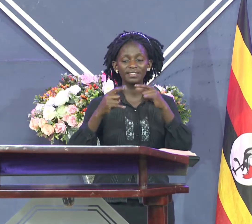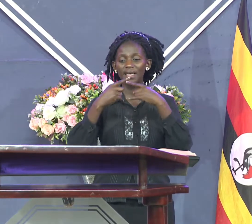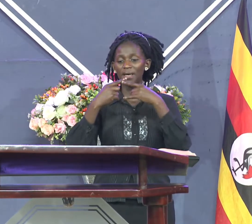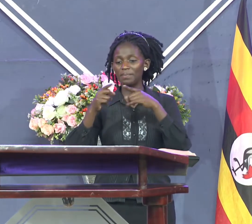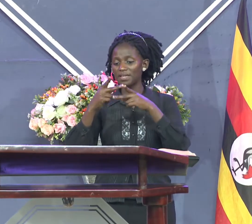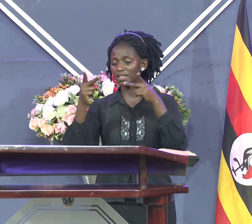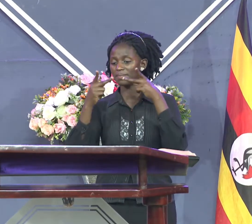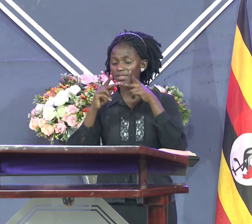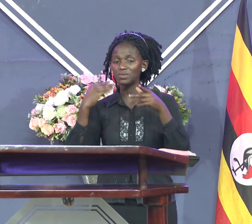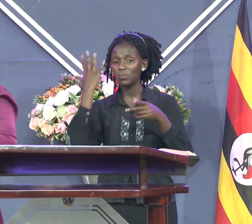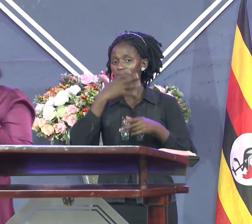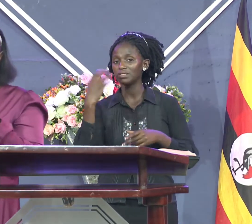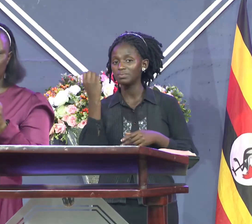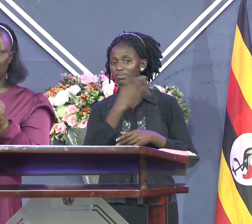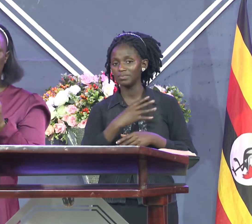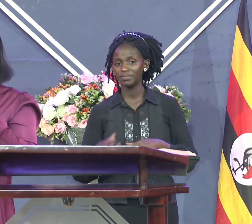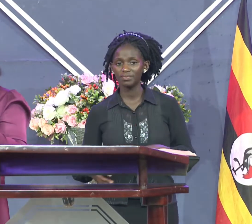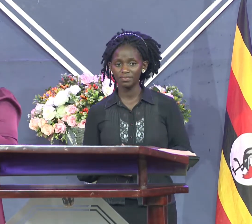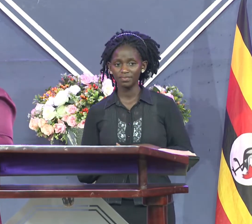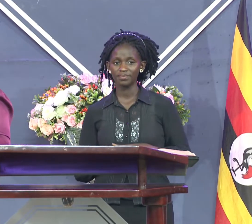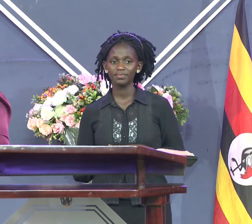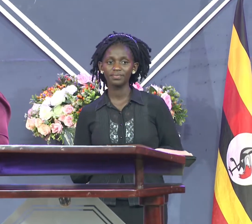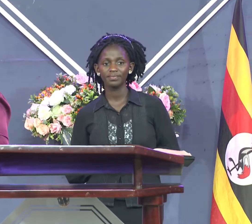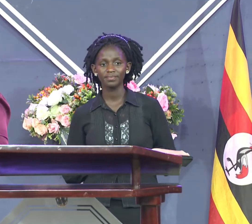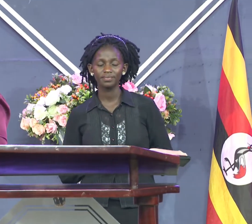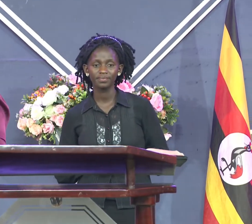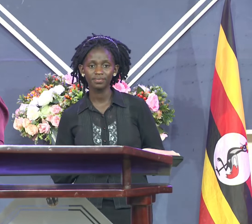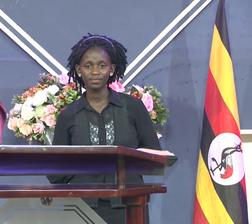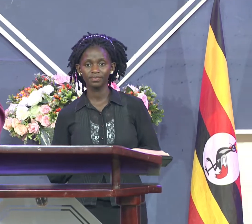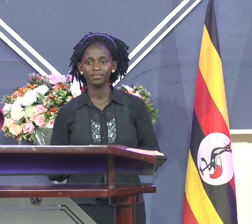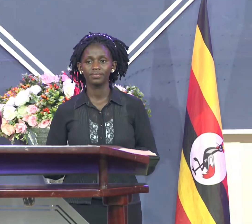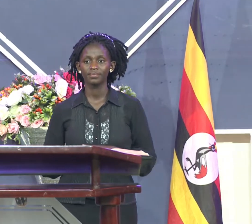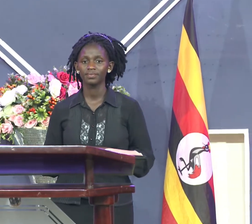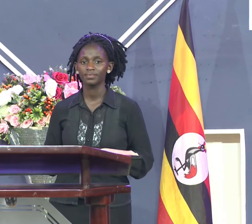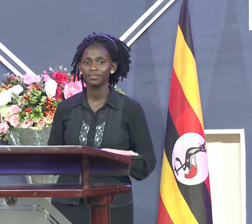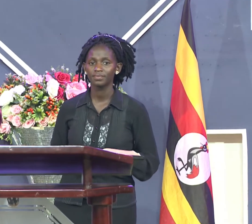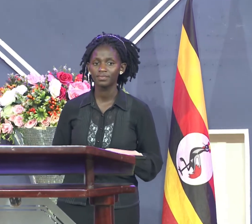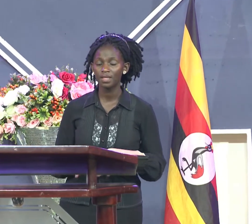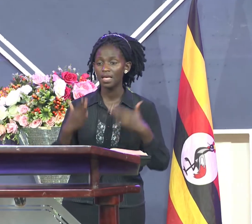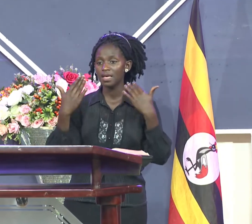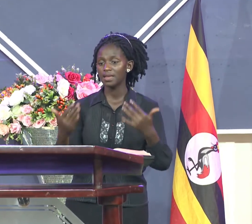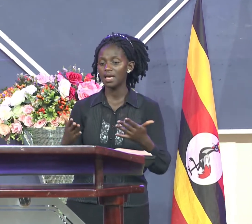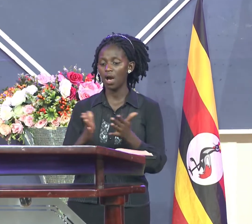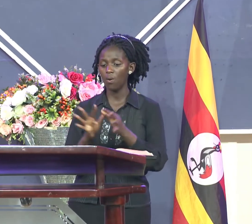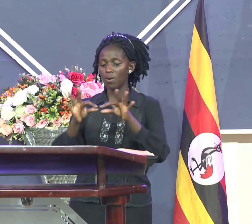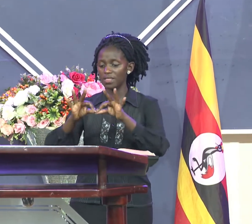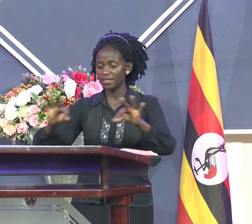But I could consider light and some beautiful place where it would end.